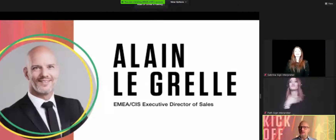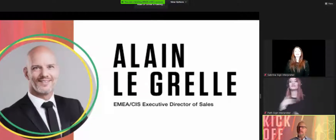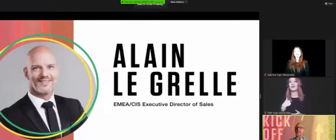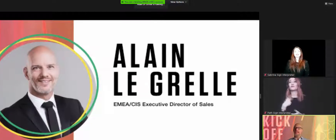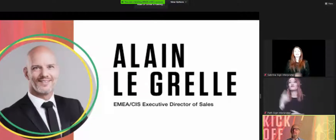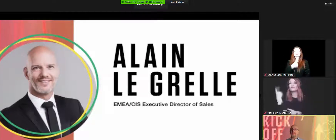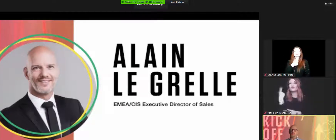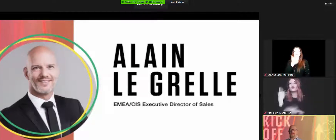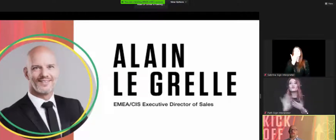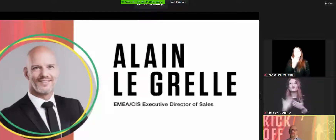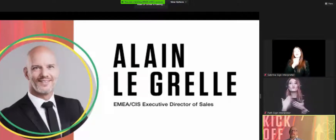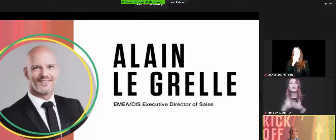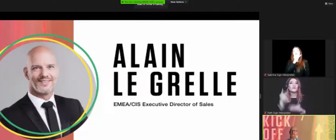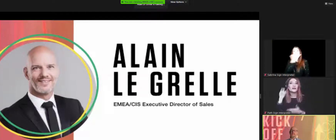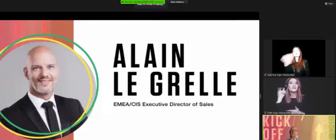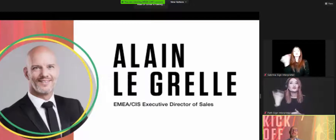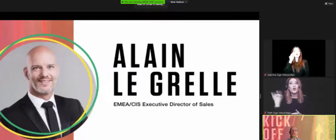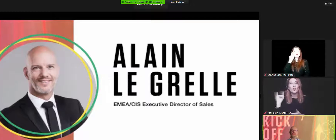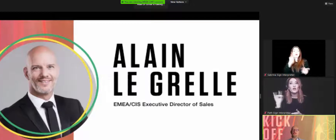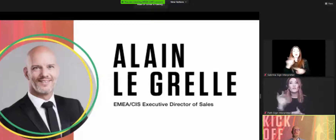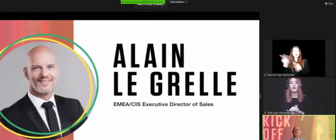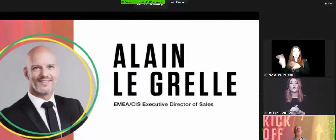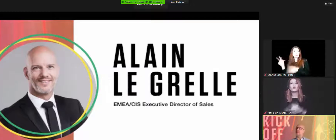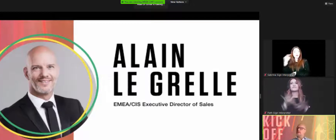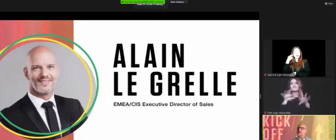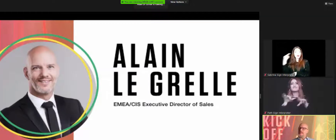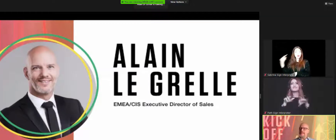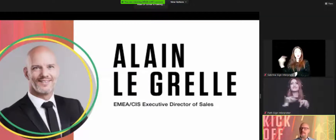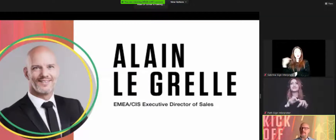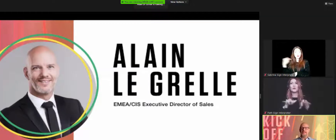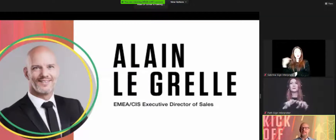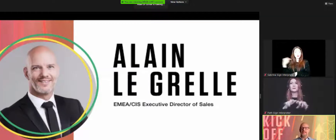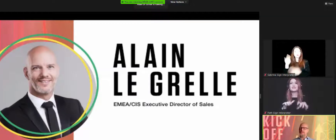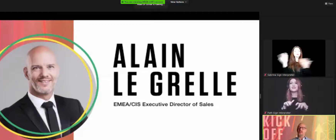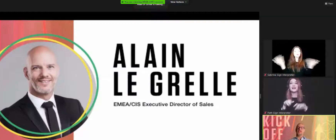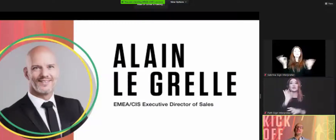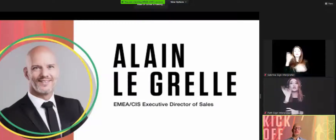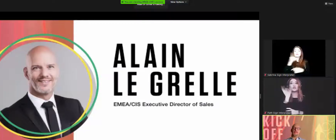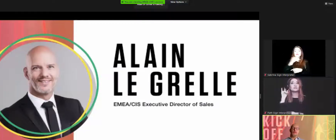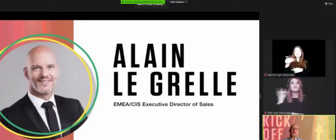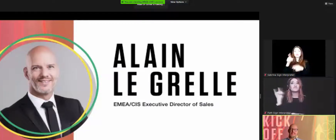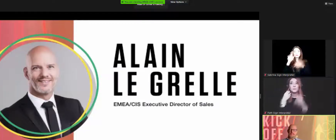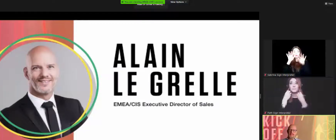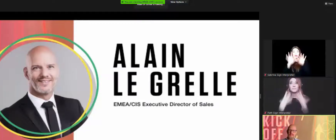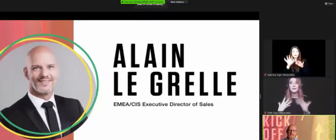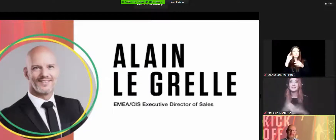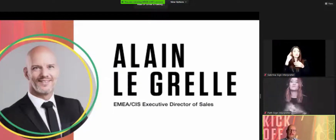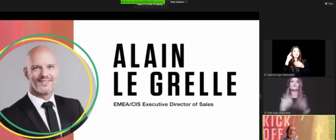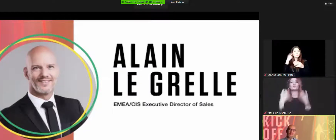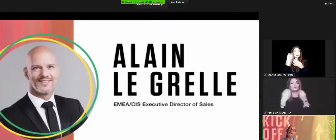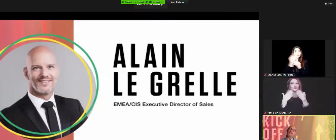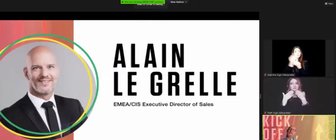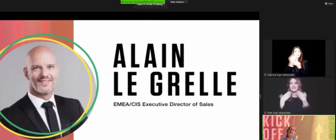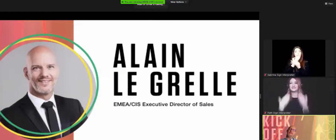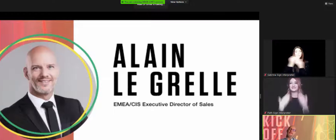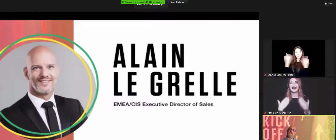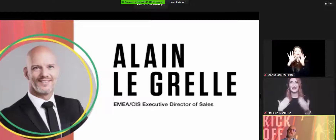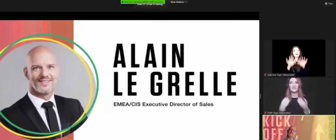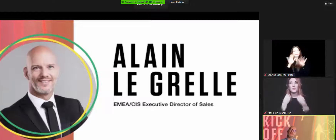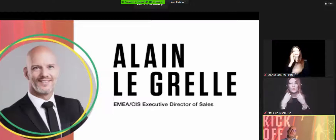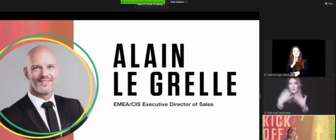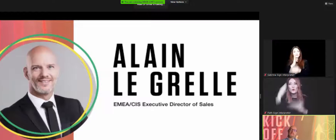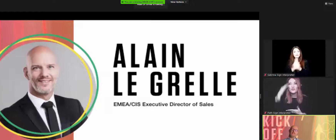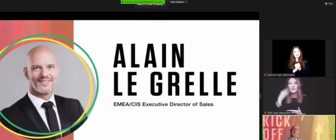you hear me well. Thank you so much and good morning again. This is just incredible what's happening. We have,